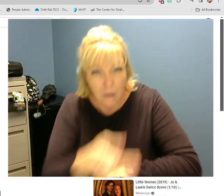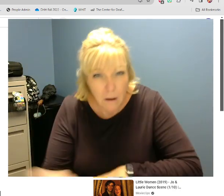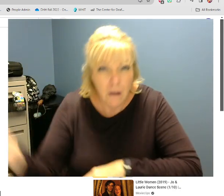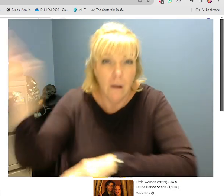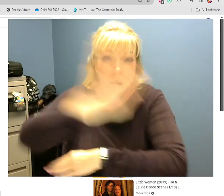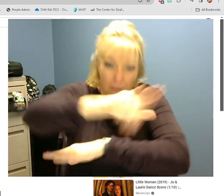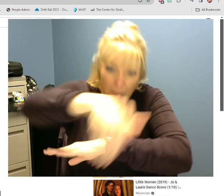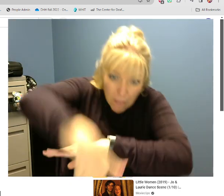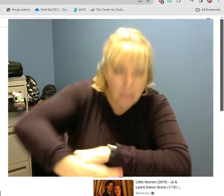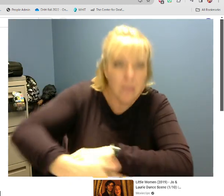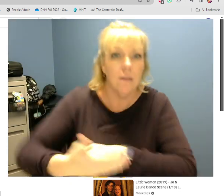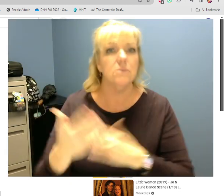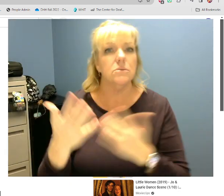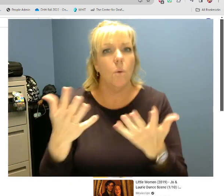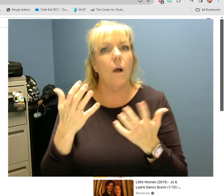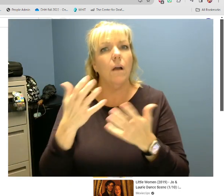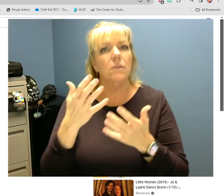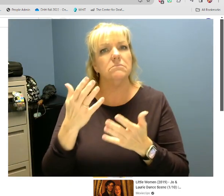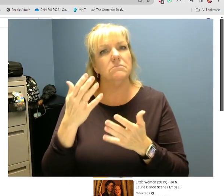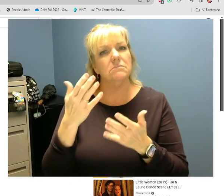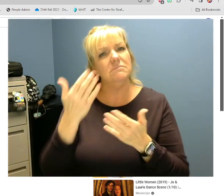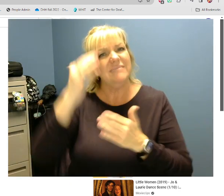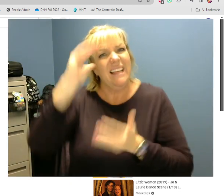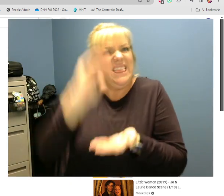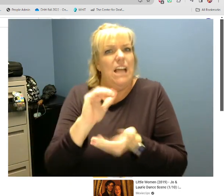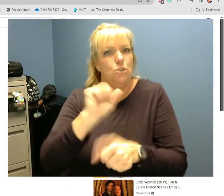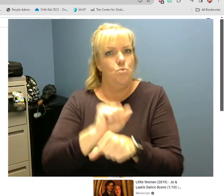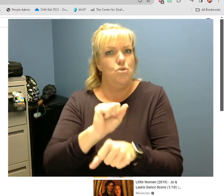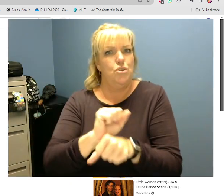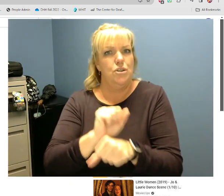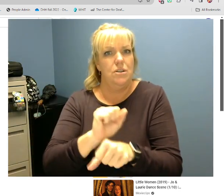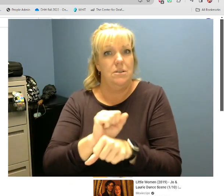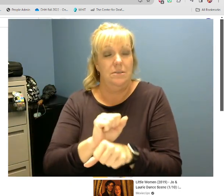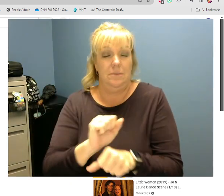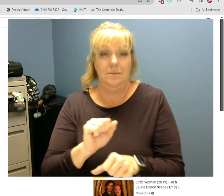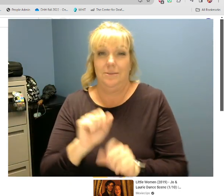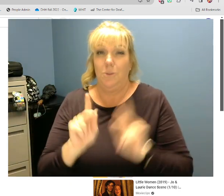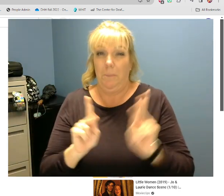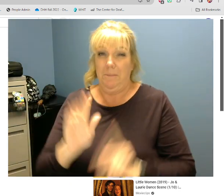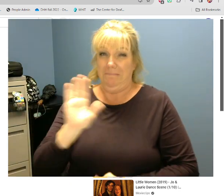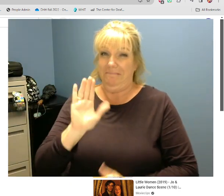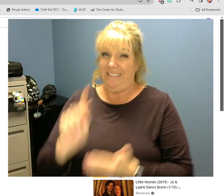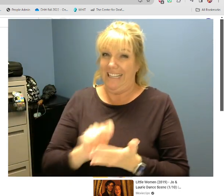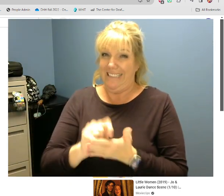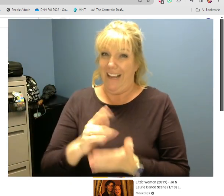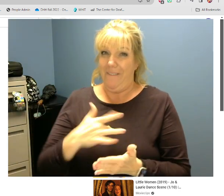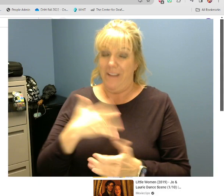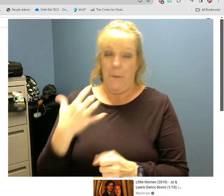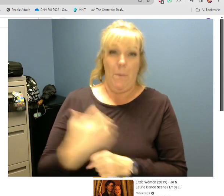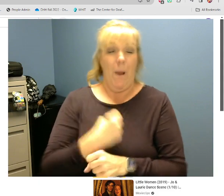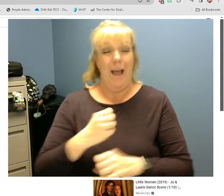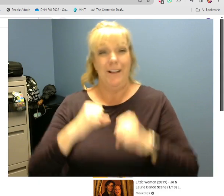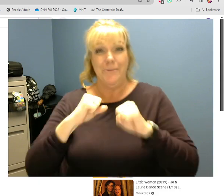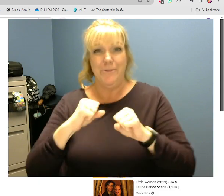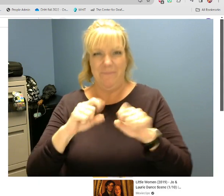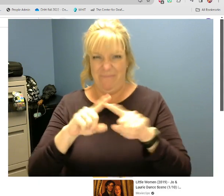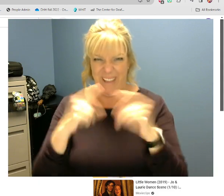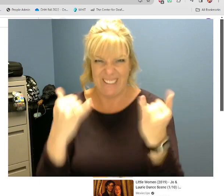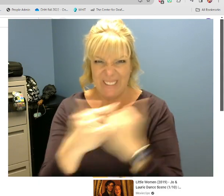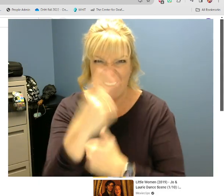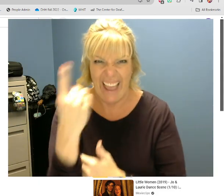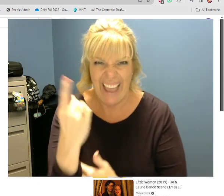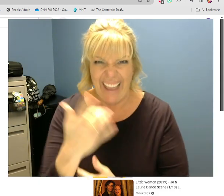working hours. So it's seen as a victory, but from a modern perspective, it's seen